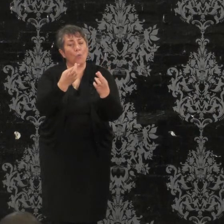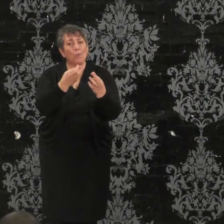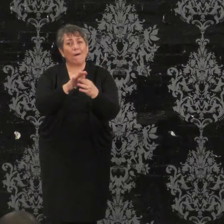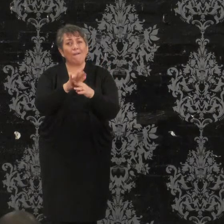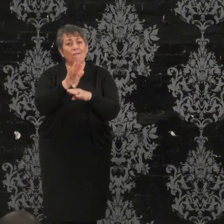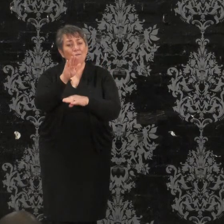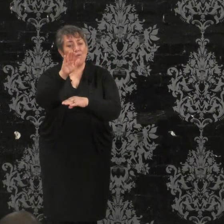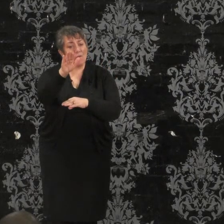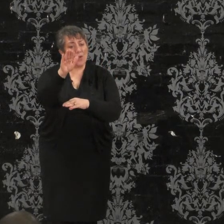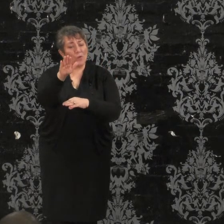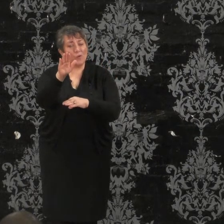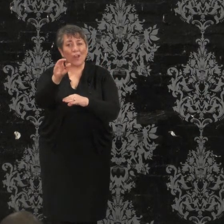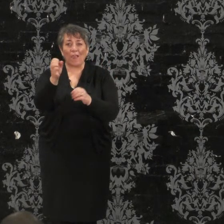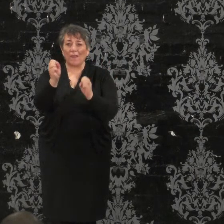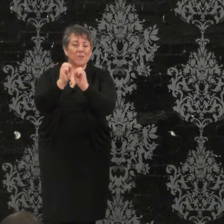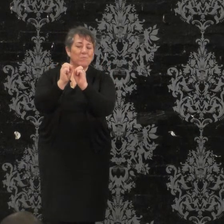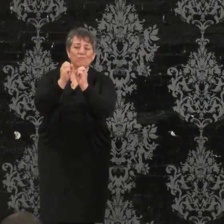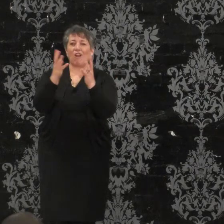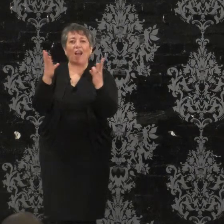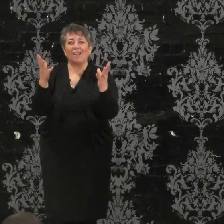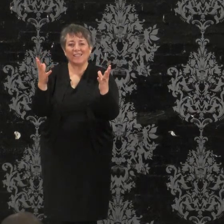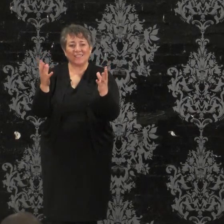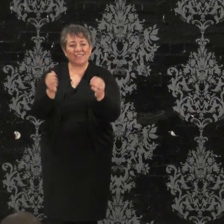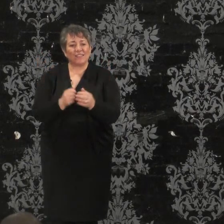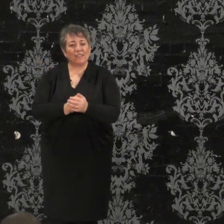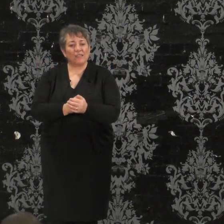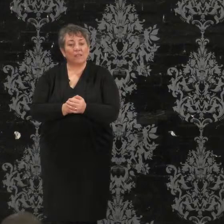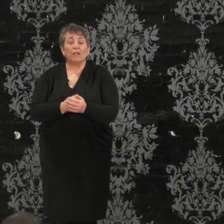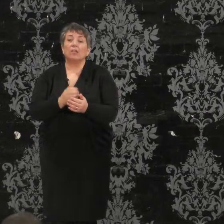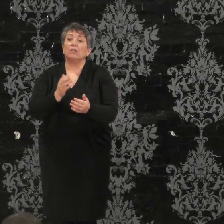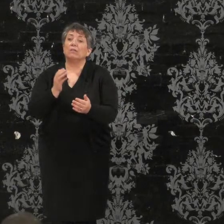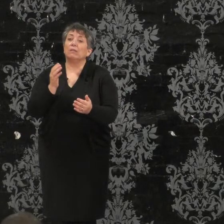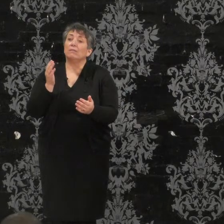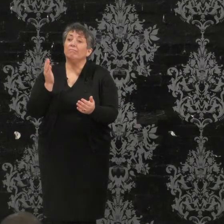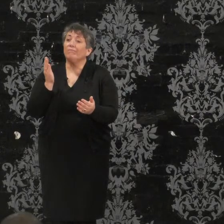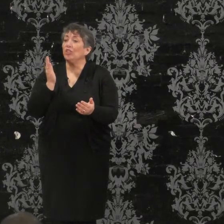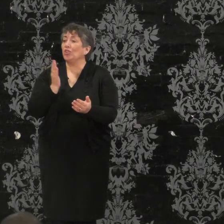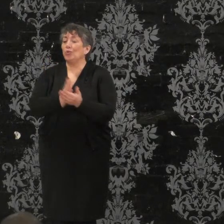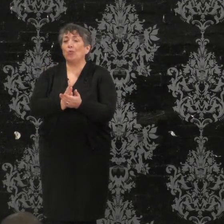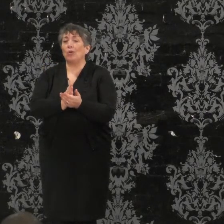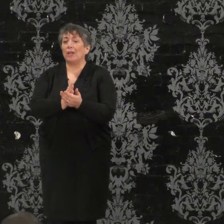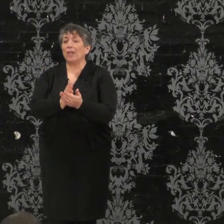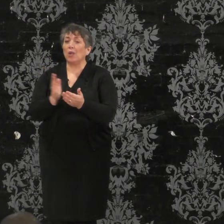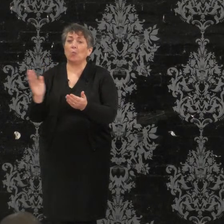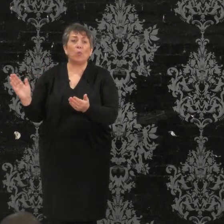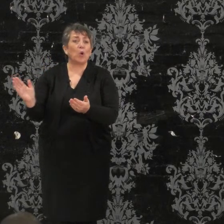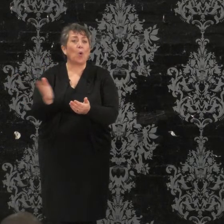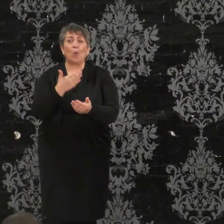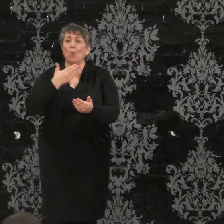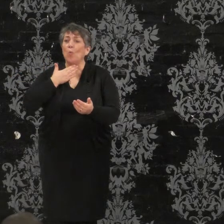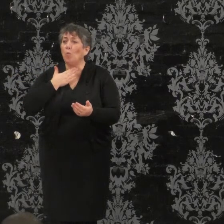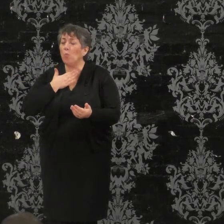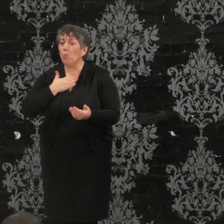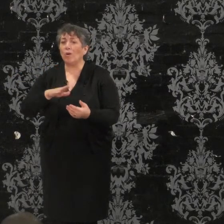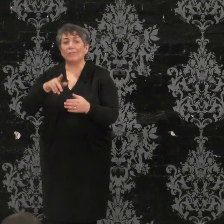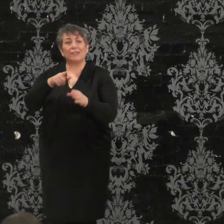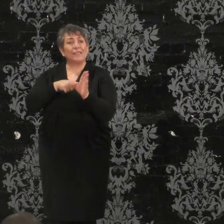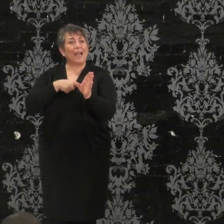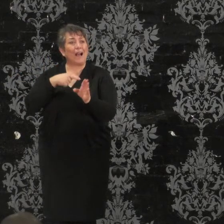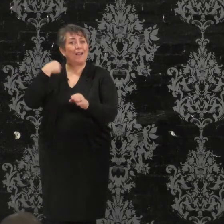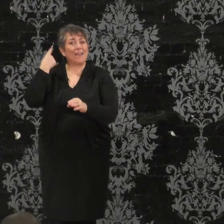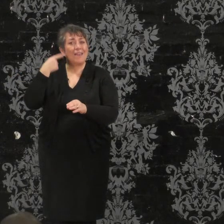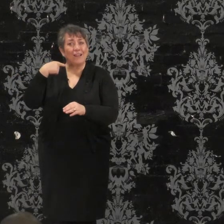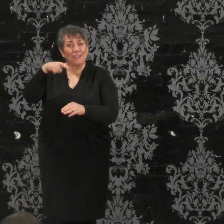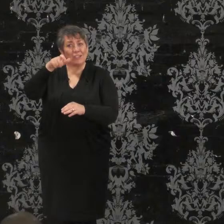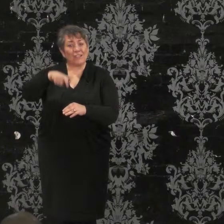future. Surely, we must all want young Londoners to feel like they have a stake